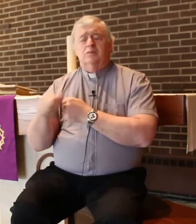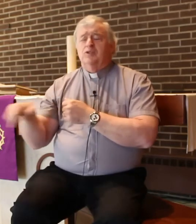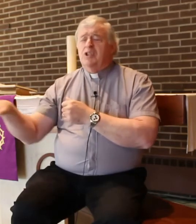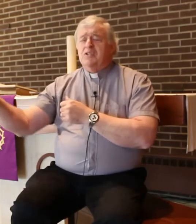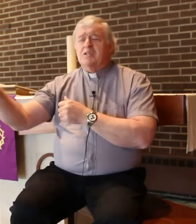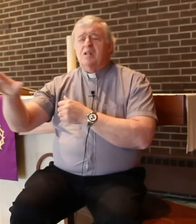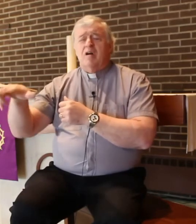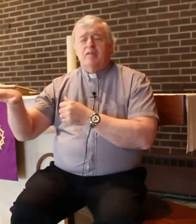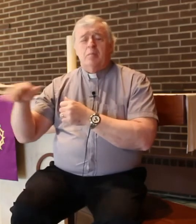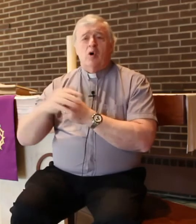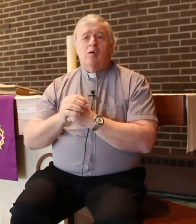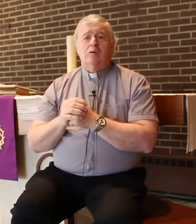Jesus loved them all,